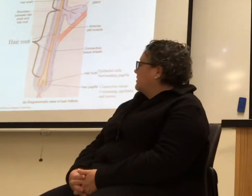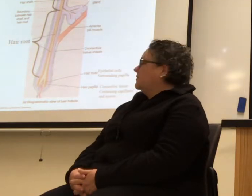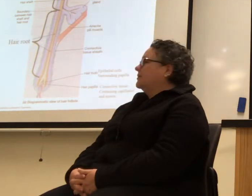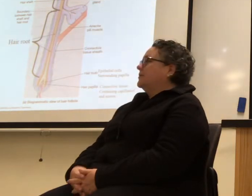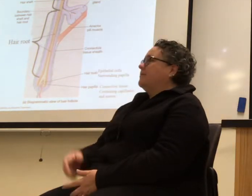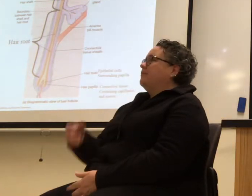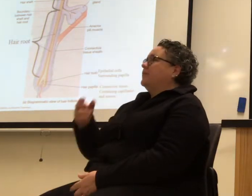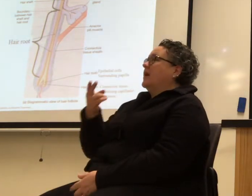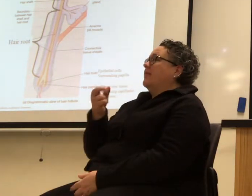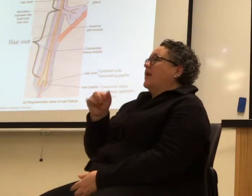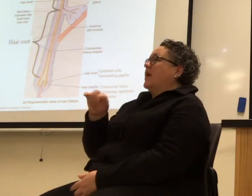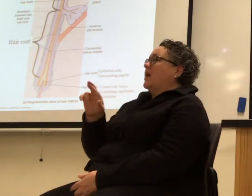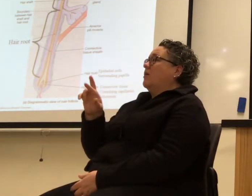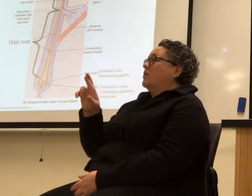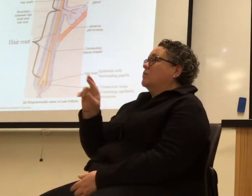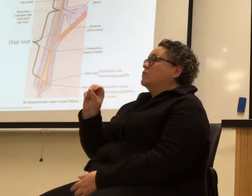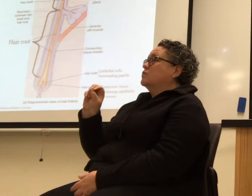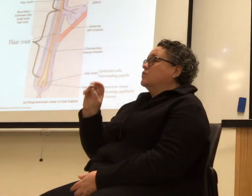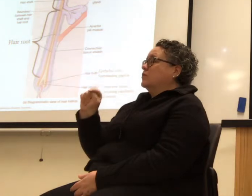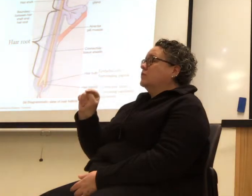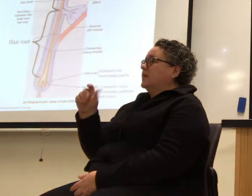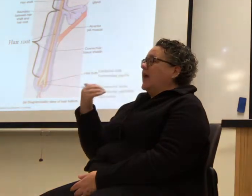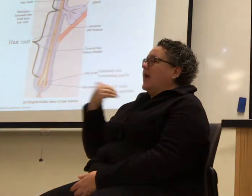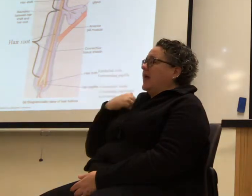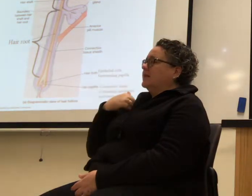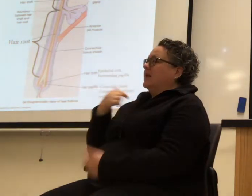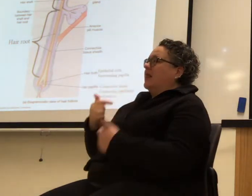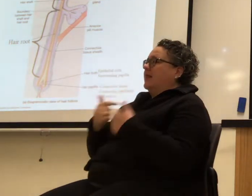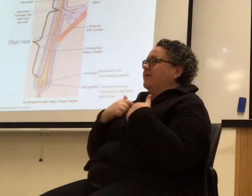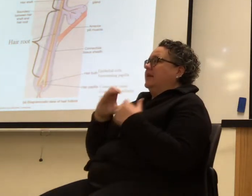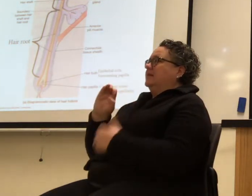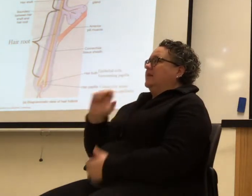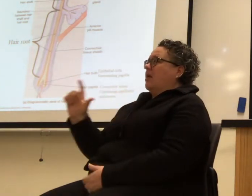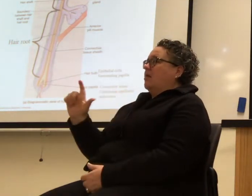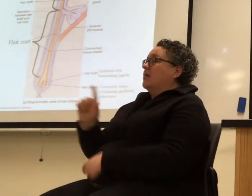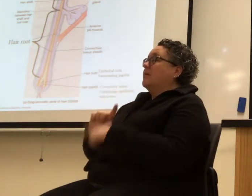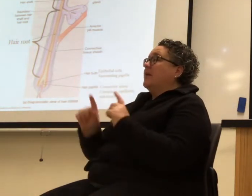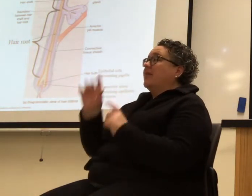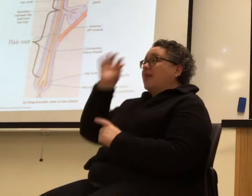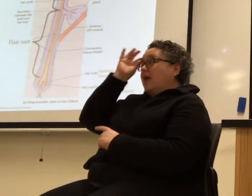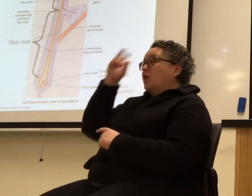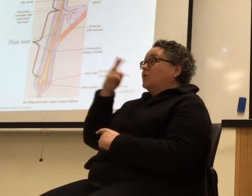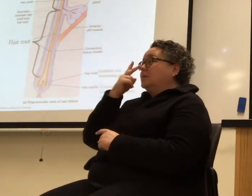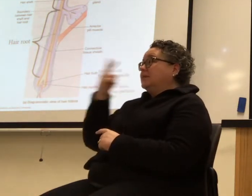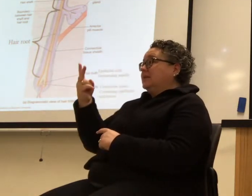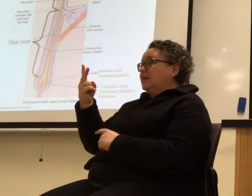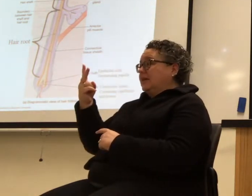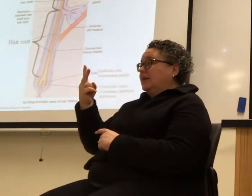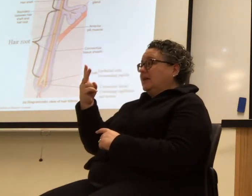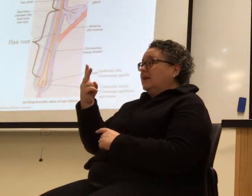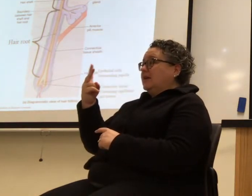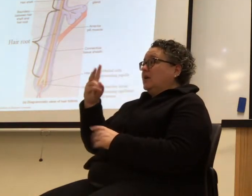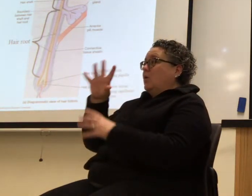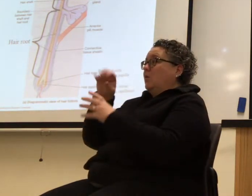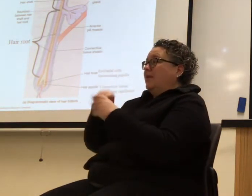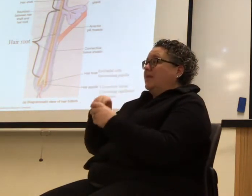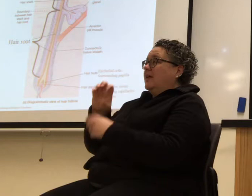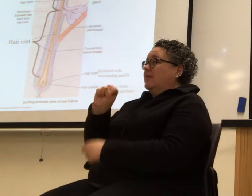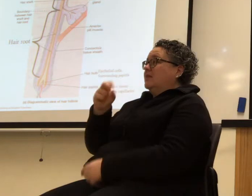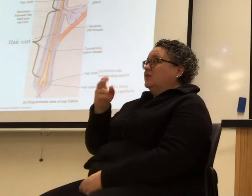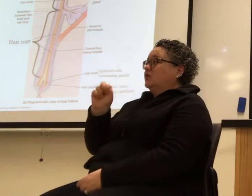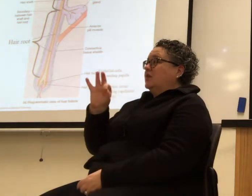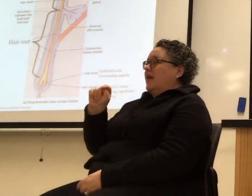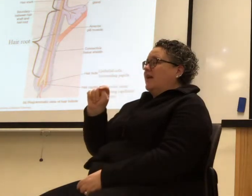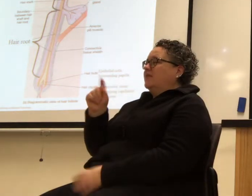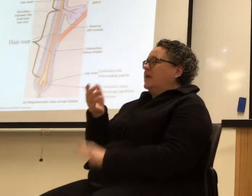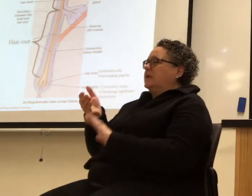The hair root, you would have living cells. But the hair you see in the hair shaft is just dead protein. There's